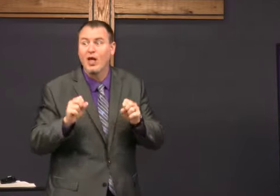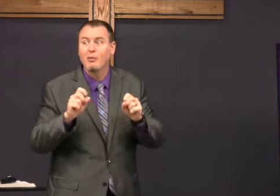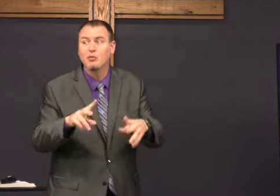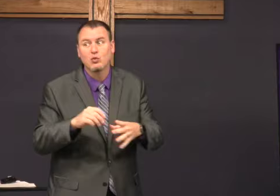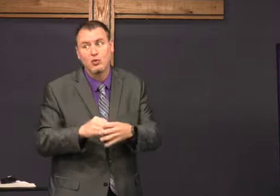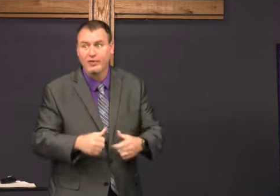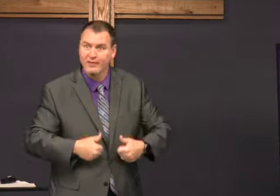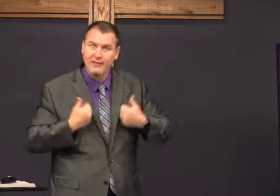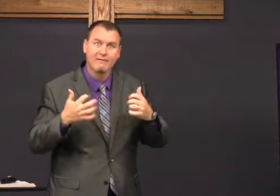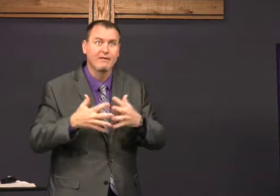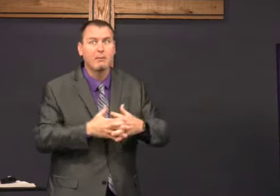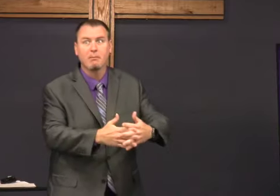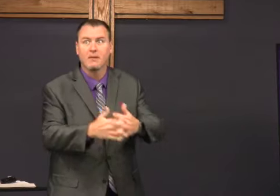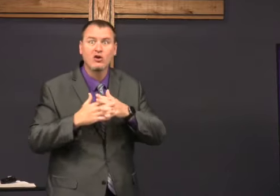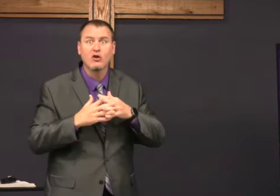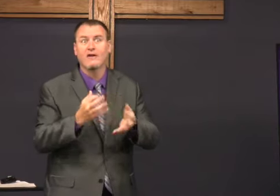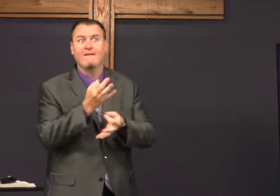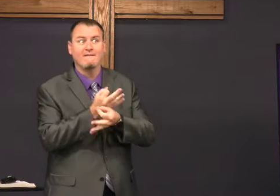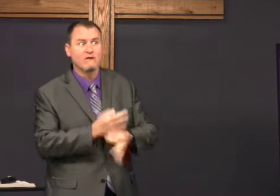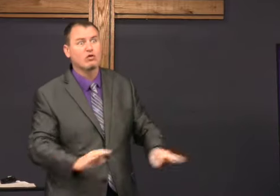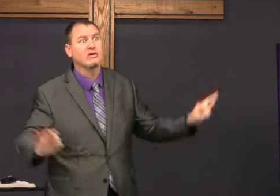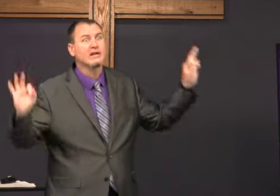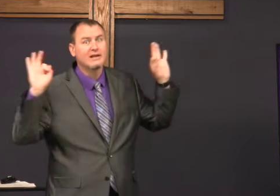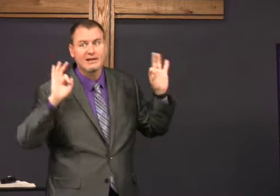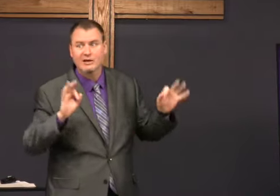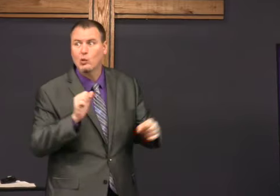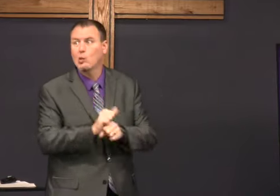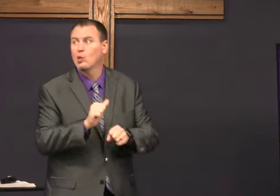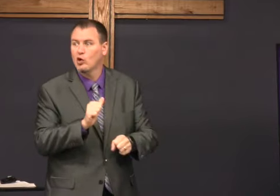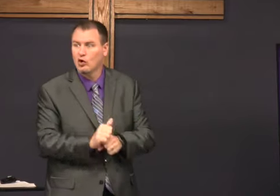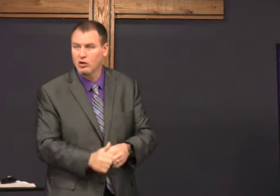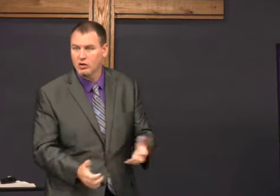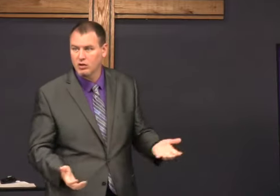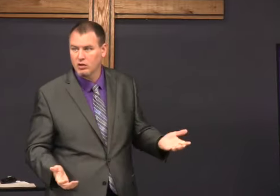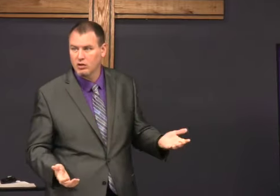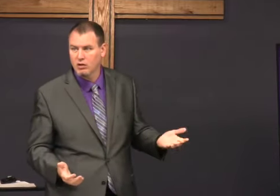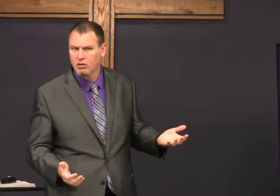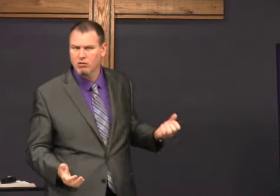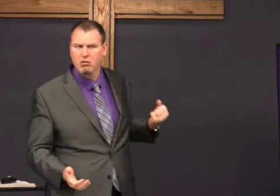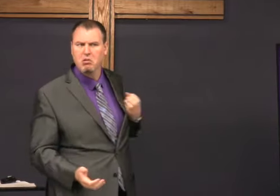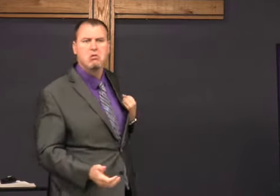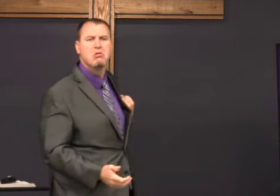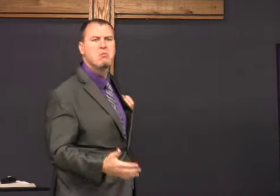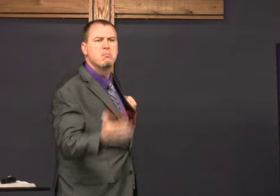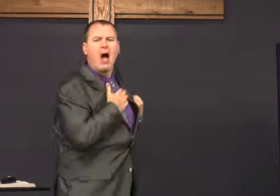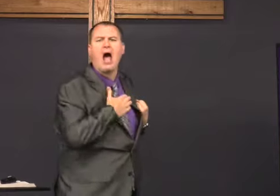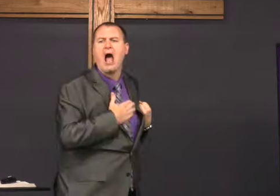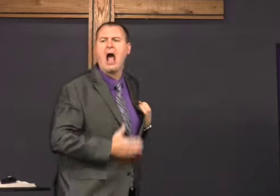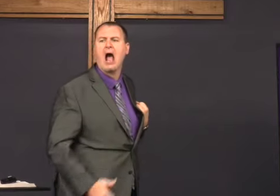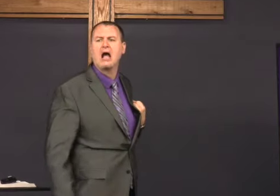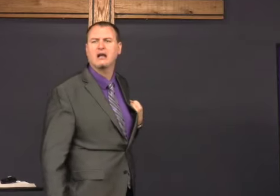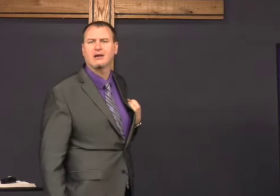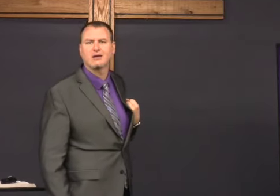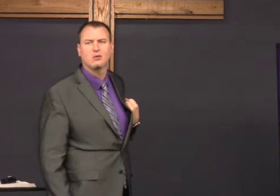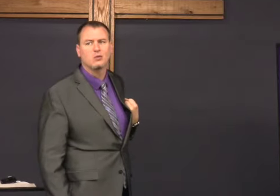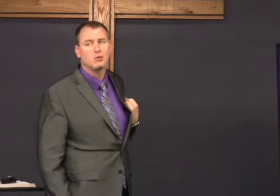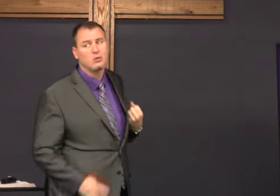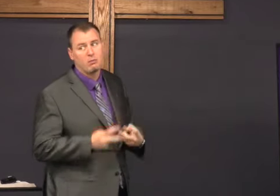it? Who gave you the opportunity of living in America where you're free to work? But